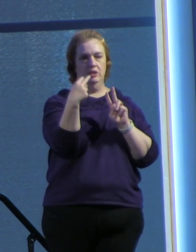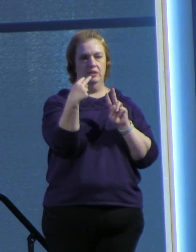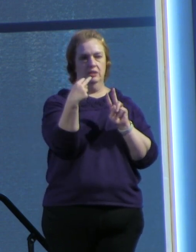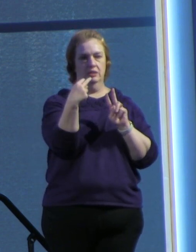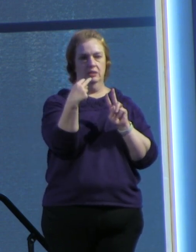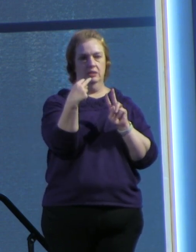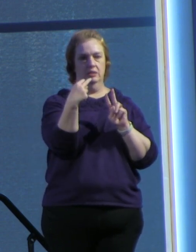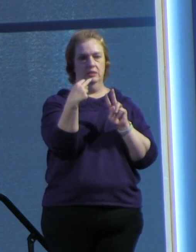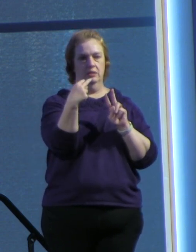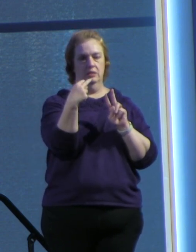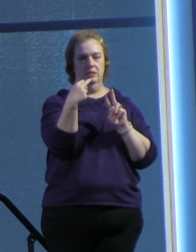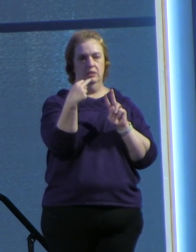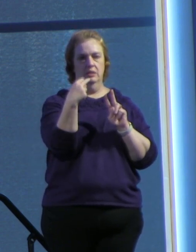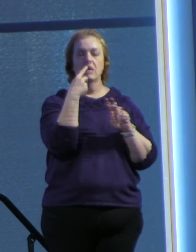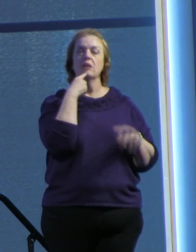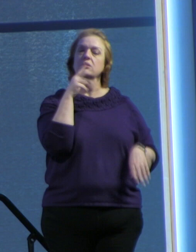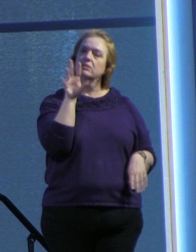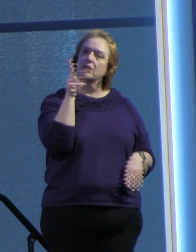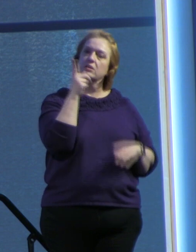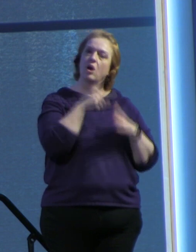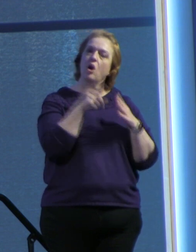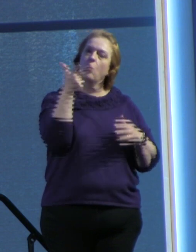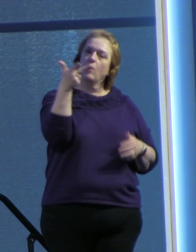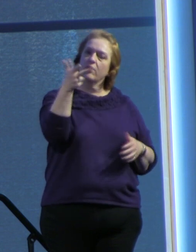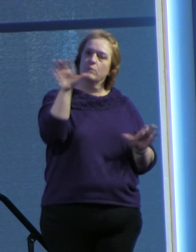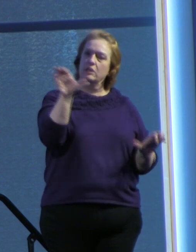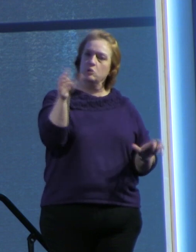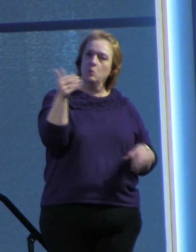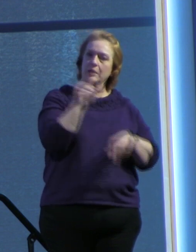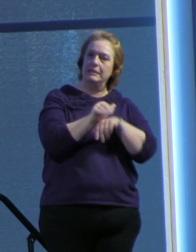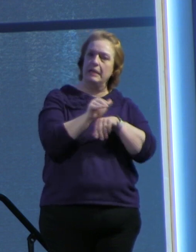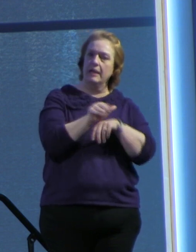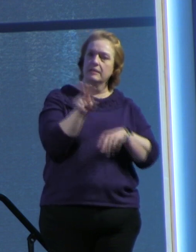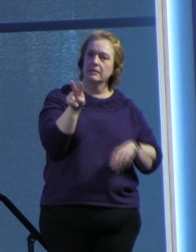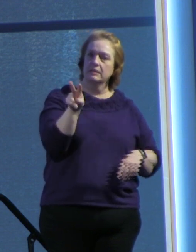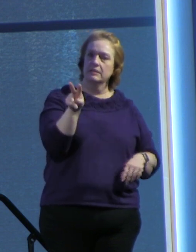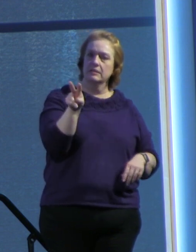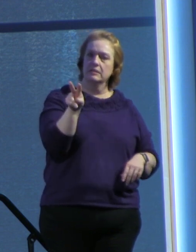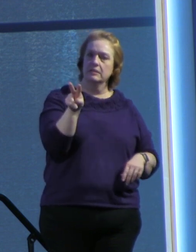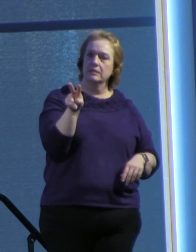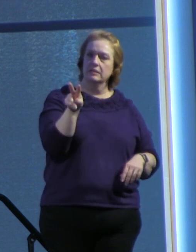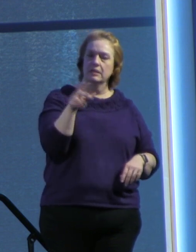she turns and says, well, what are you three doing here tonight?